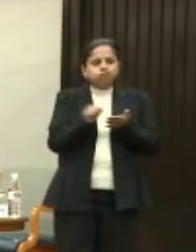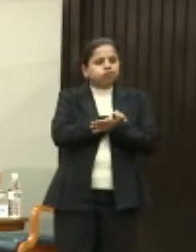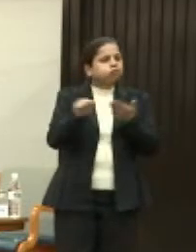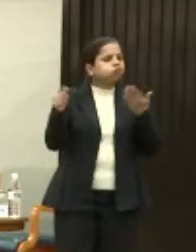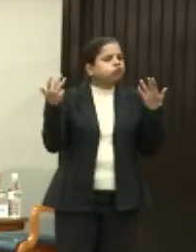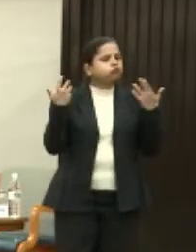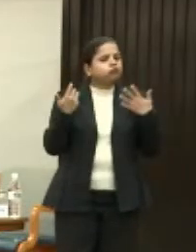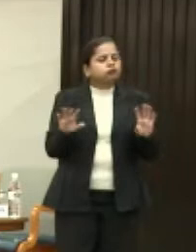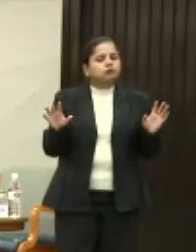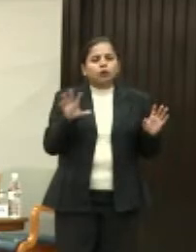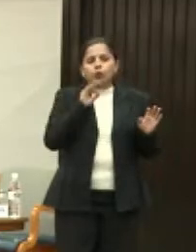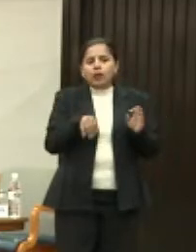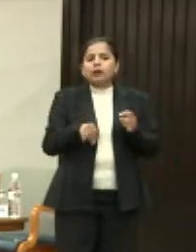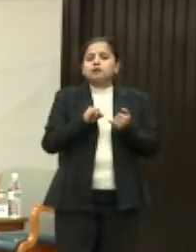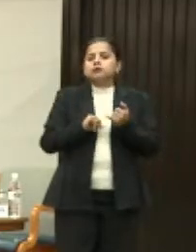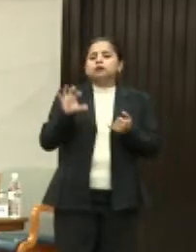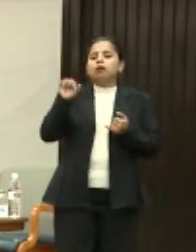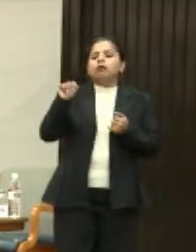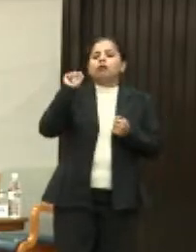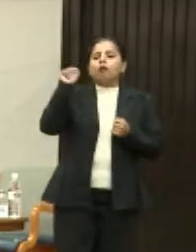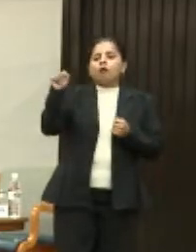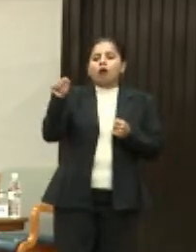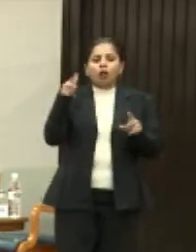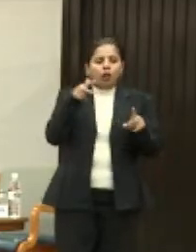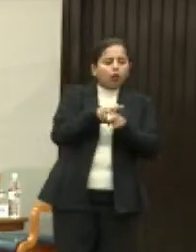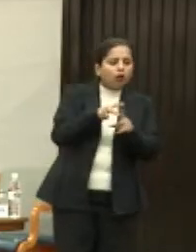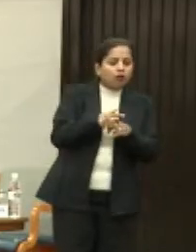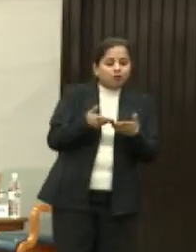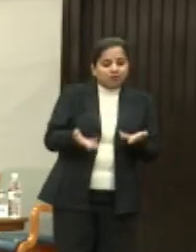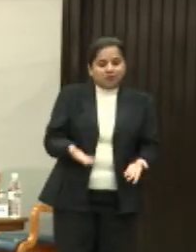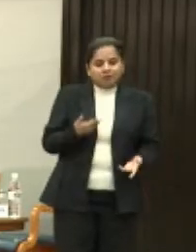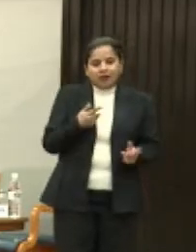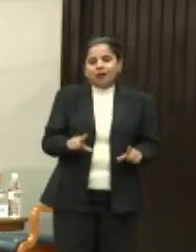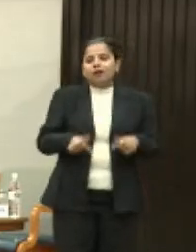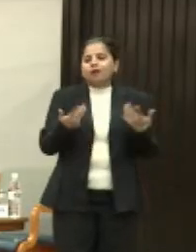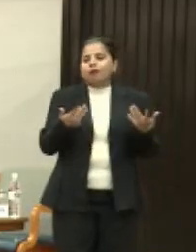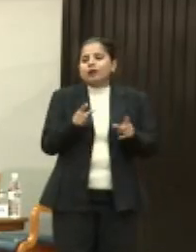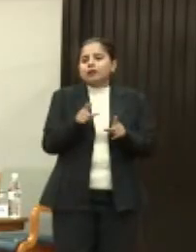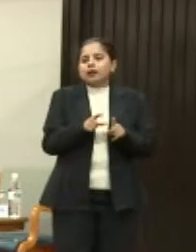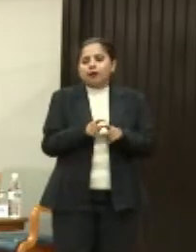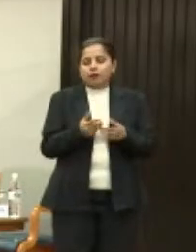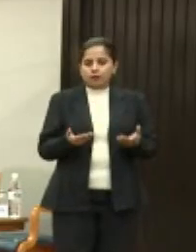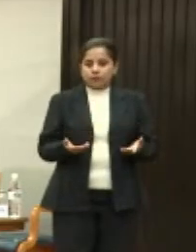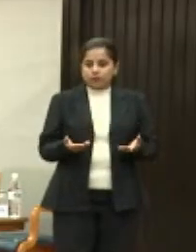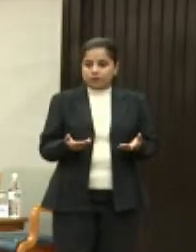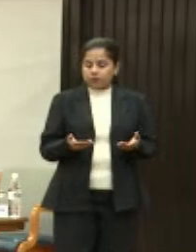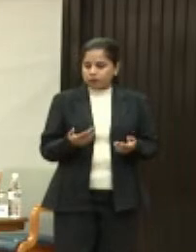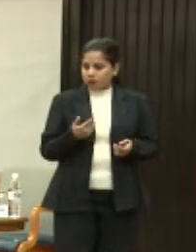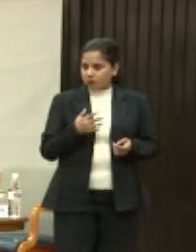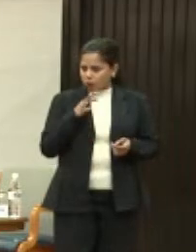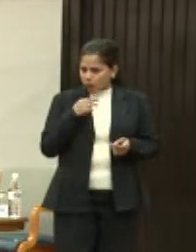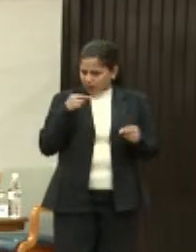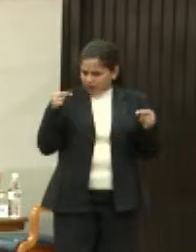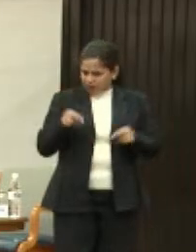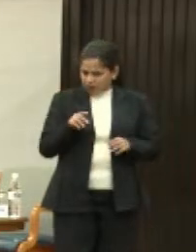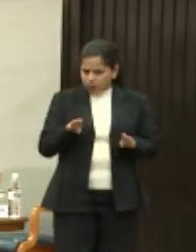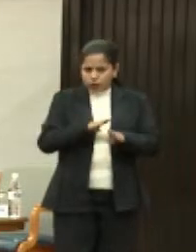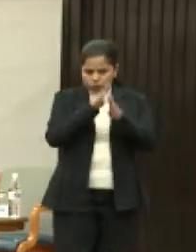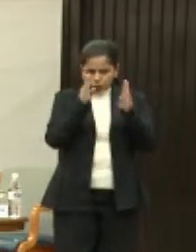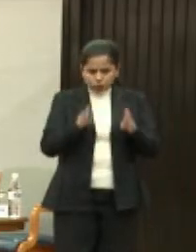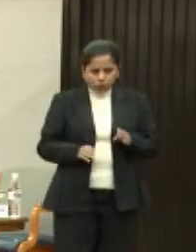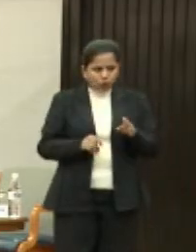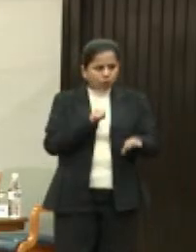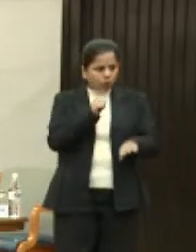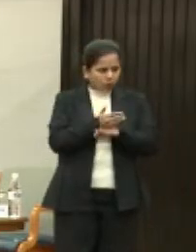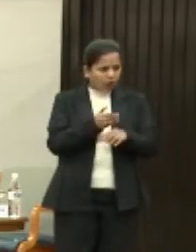state intervention exists. We live in Delhi. Do we really need the Shops and